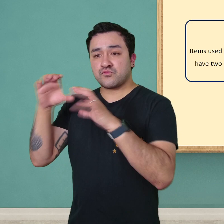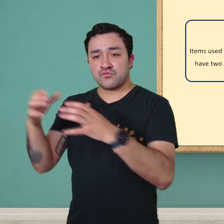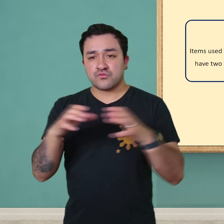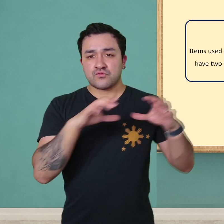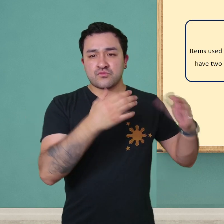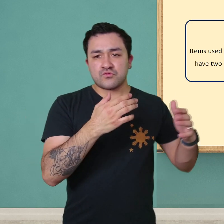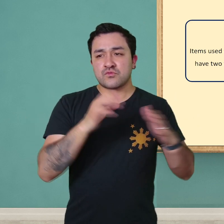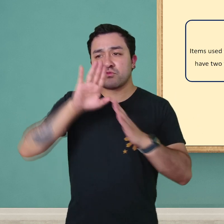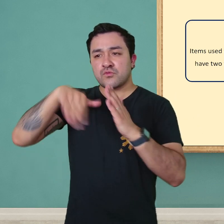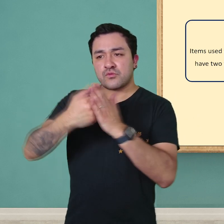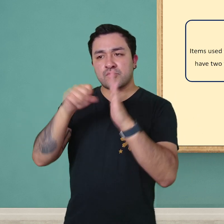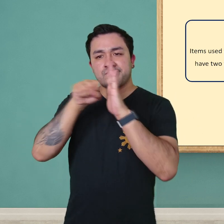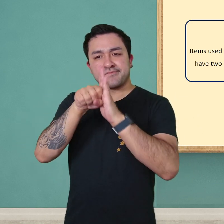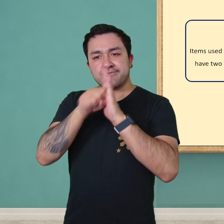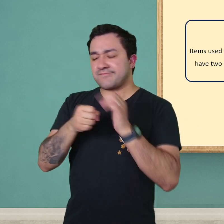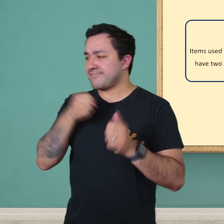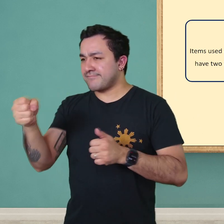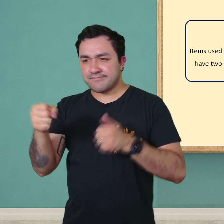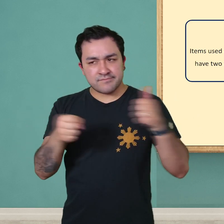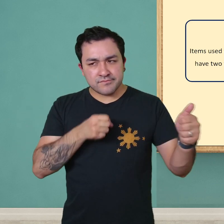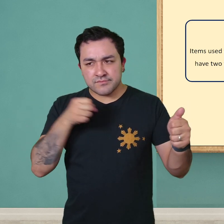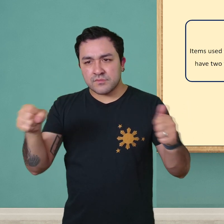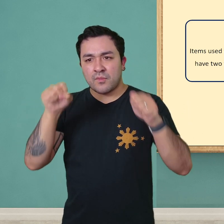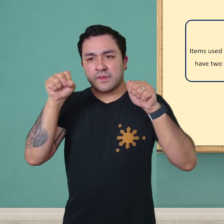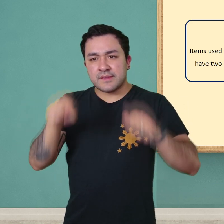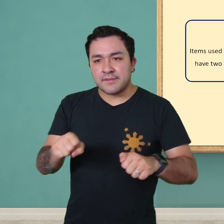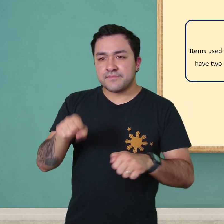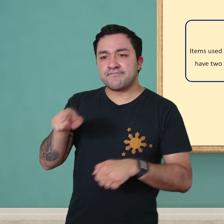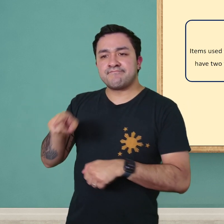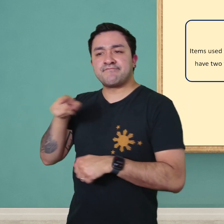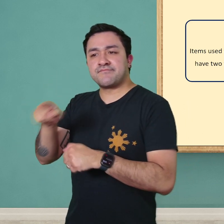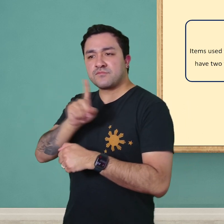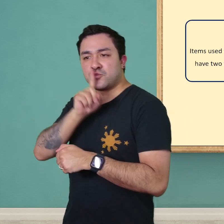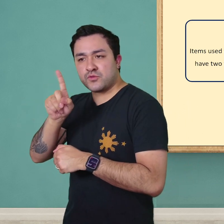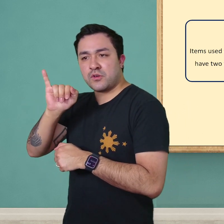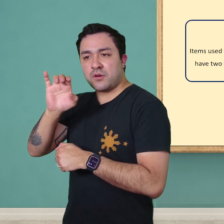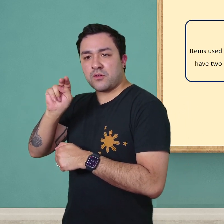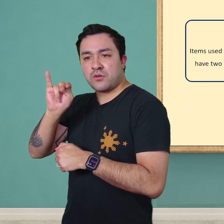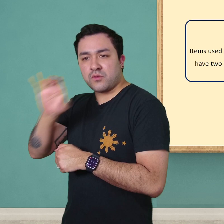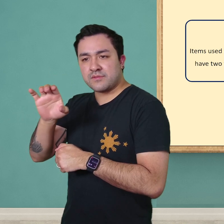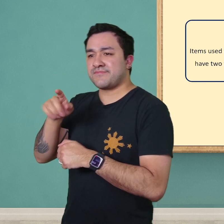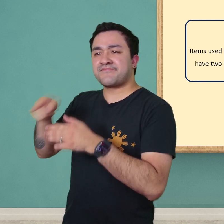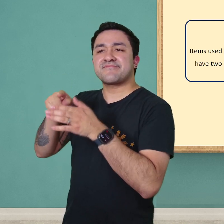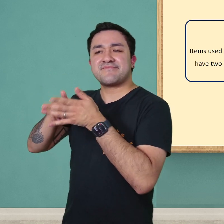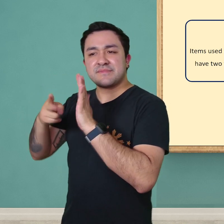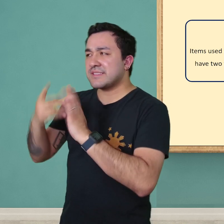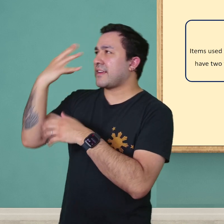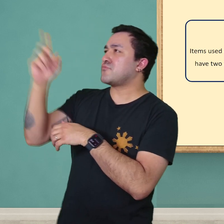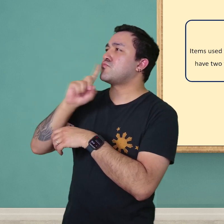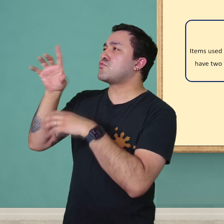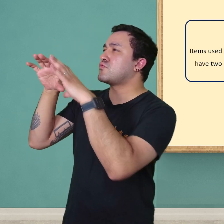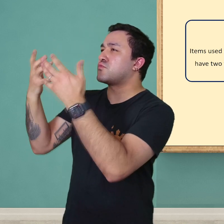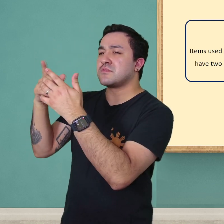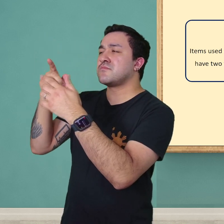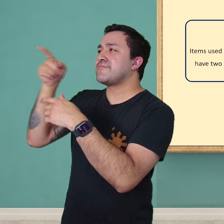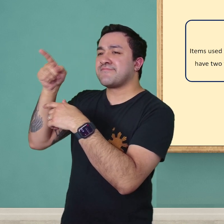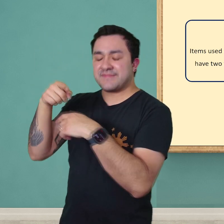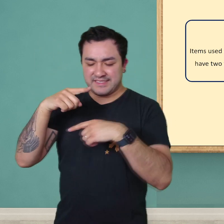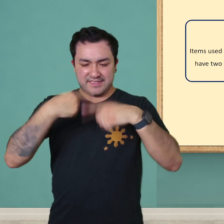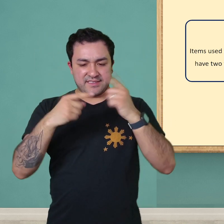Form can be broken down into two categories: iconic and arbitrary. Iconic symbols are those where the form and meaning are